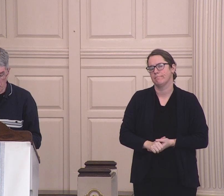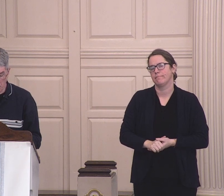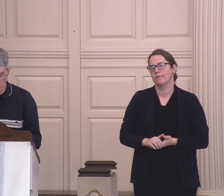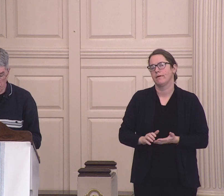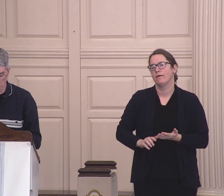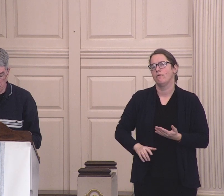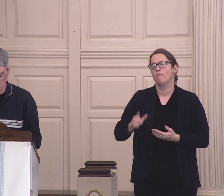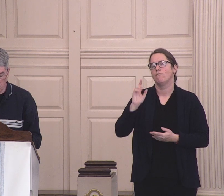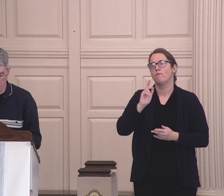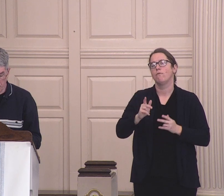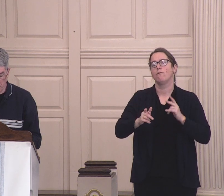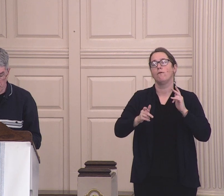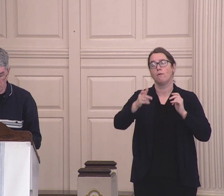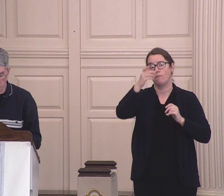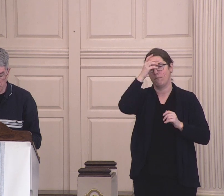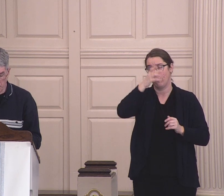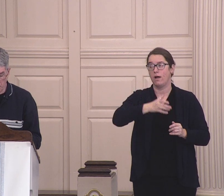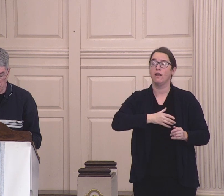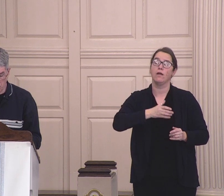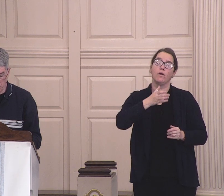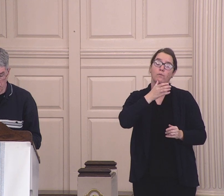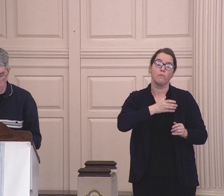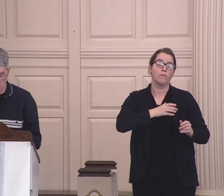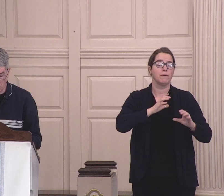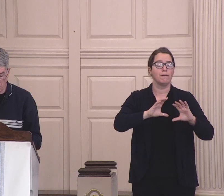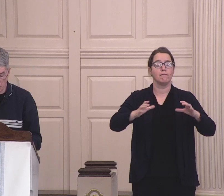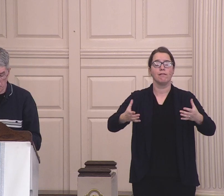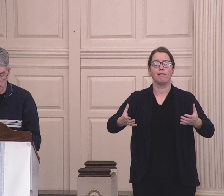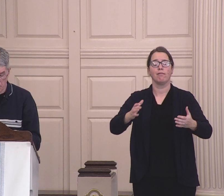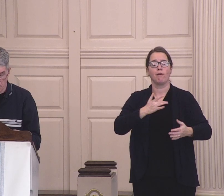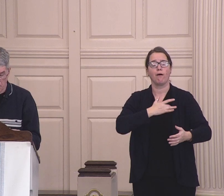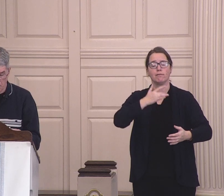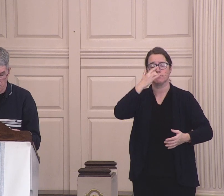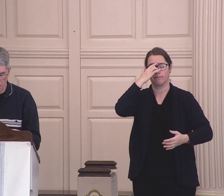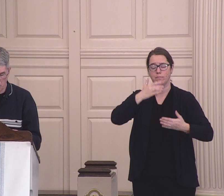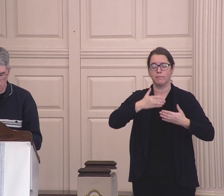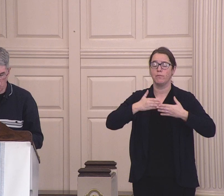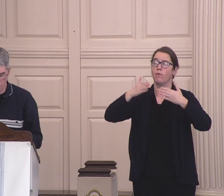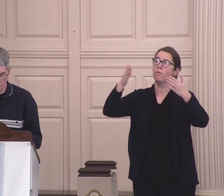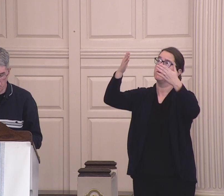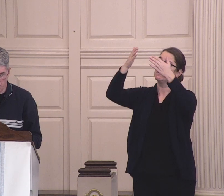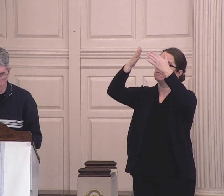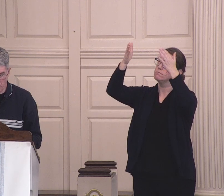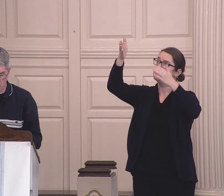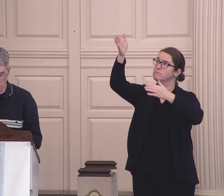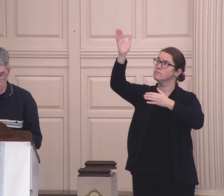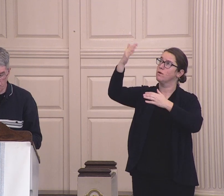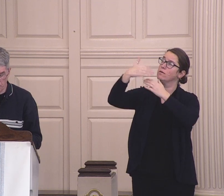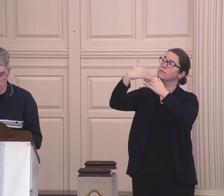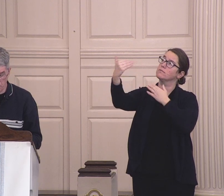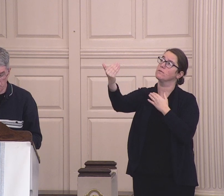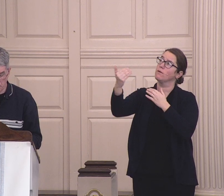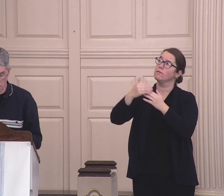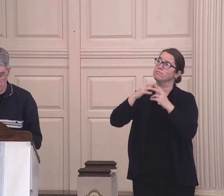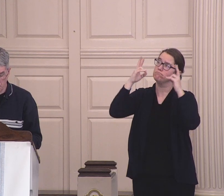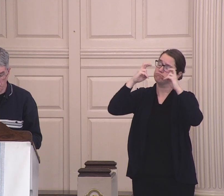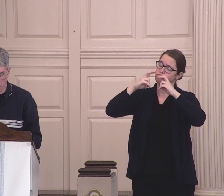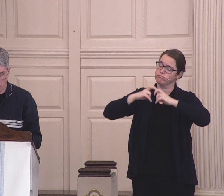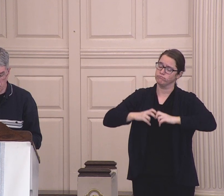For men and women who open their hearts and minds to God's calling in their discernment to vocation in